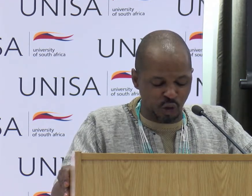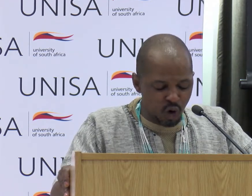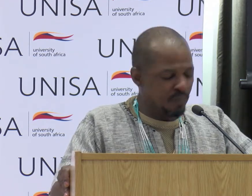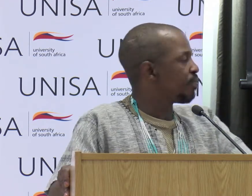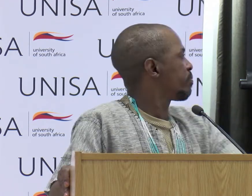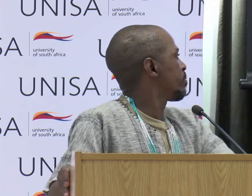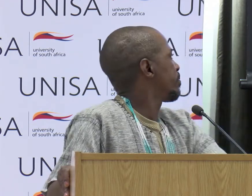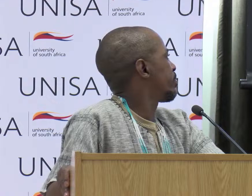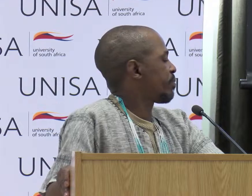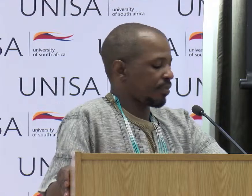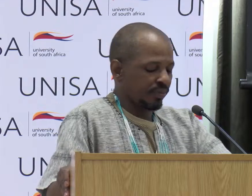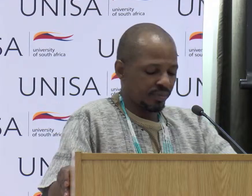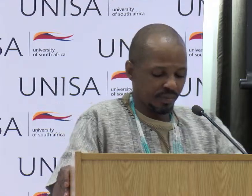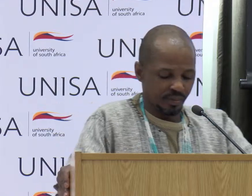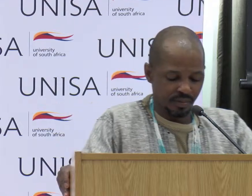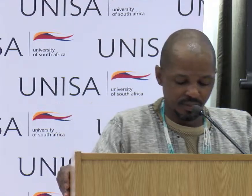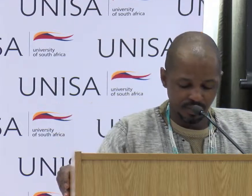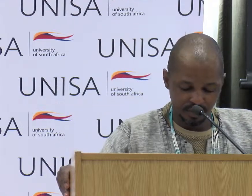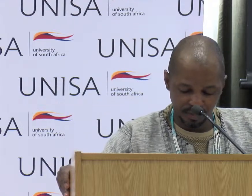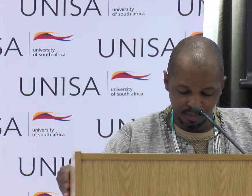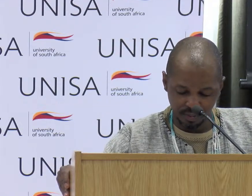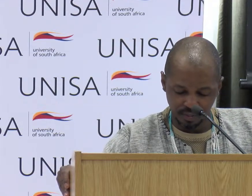ukubhala nontulo.